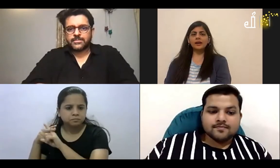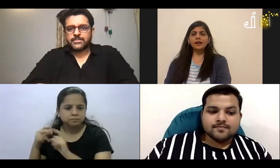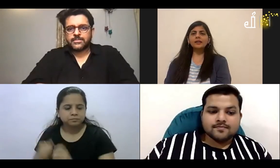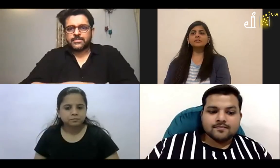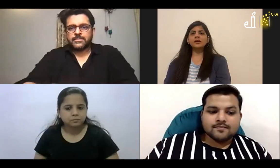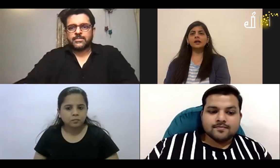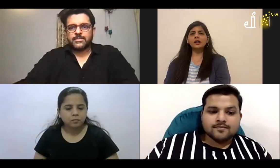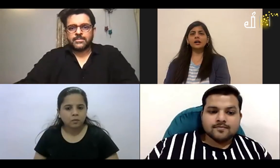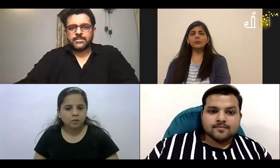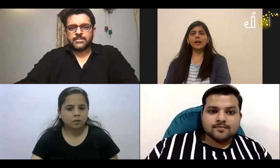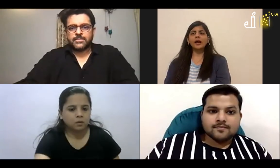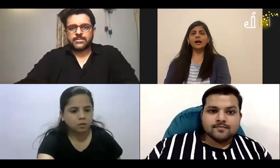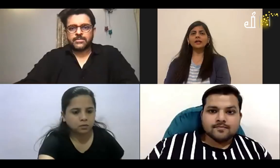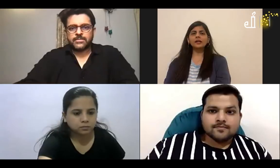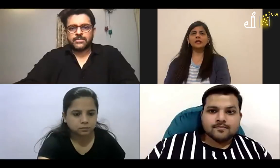And